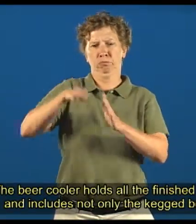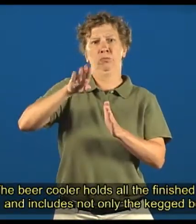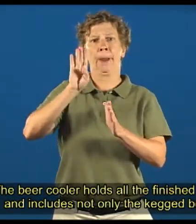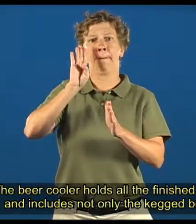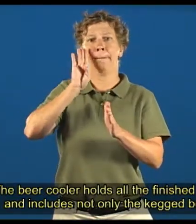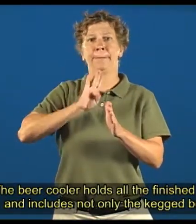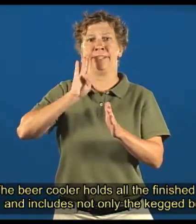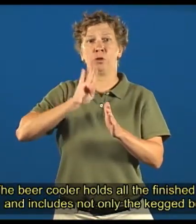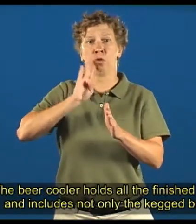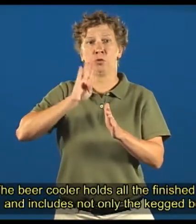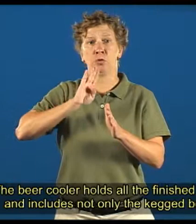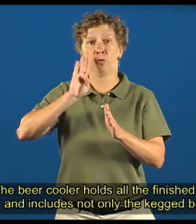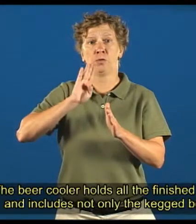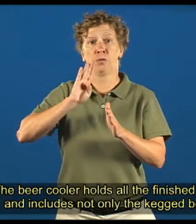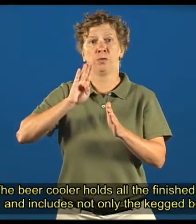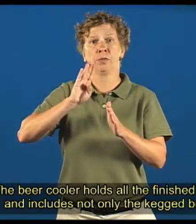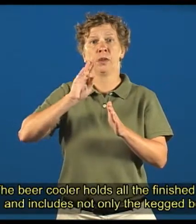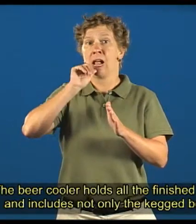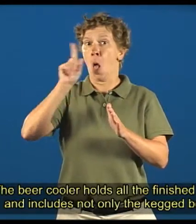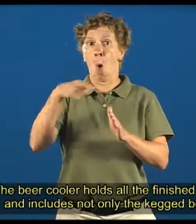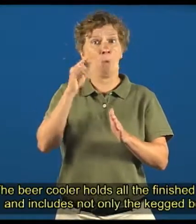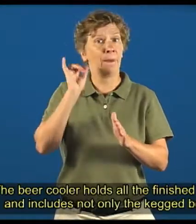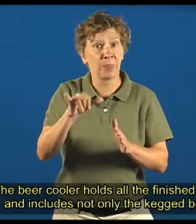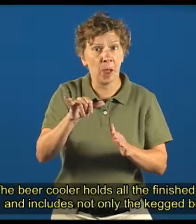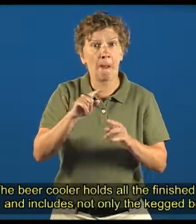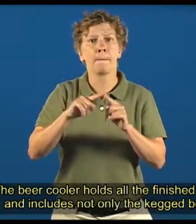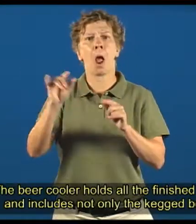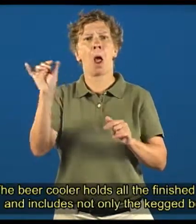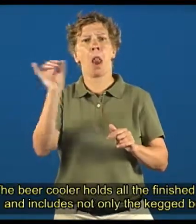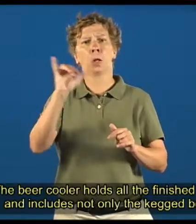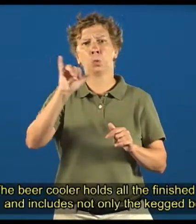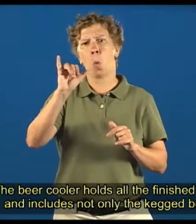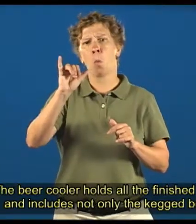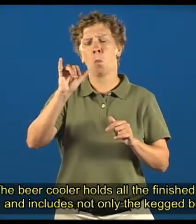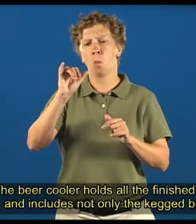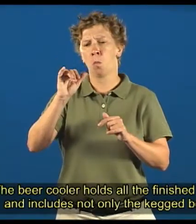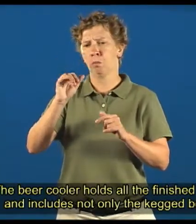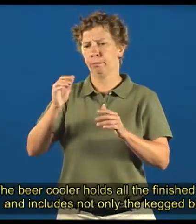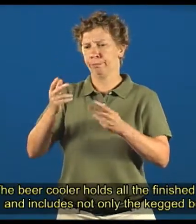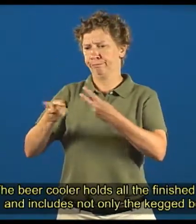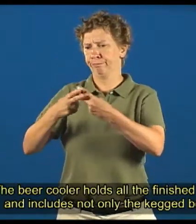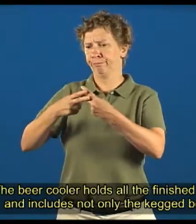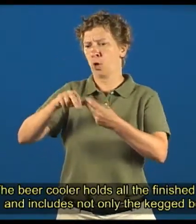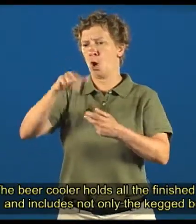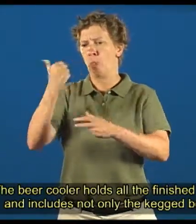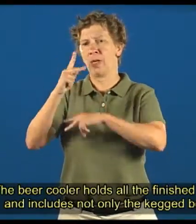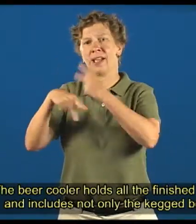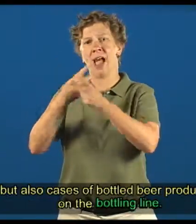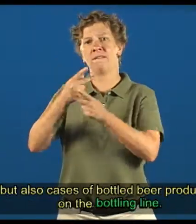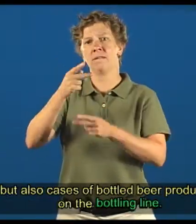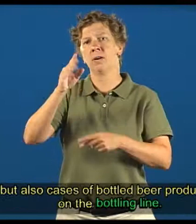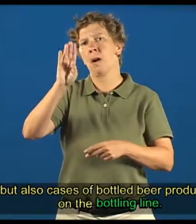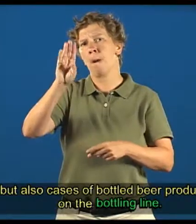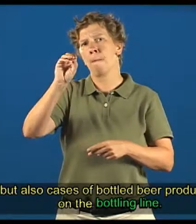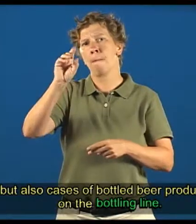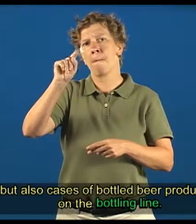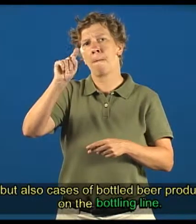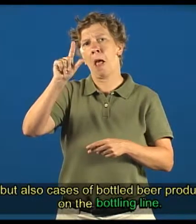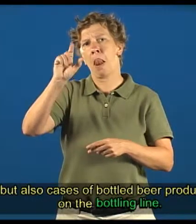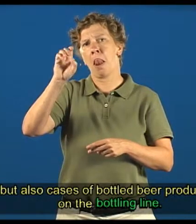The beer cooler holds all the finished beer and includes not only the kegged beer, but also cases of bottled